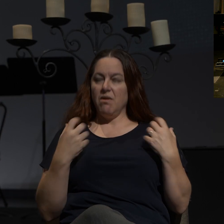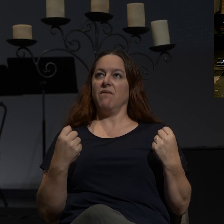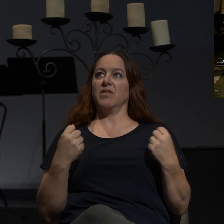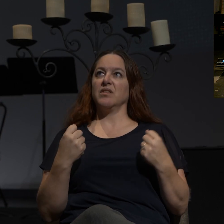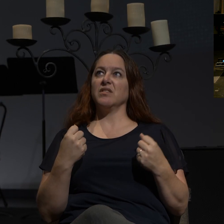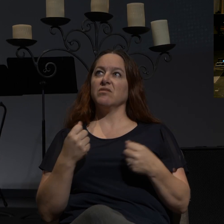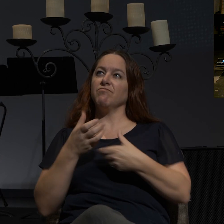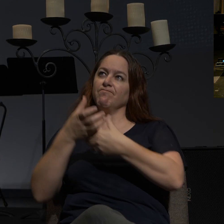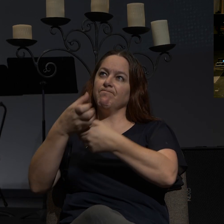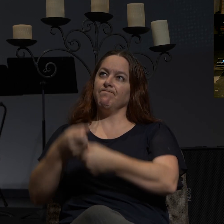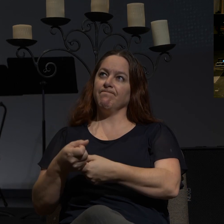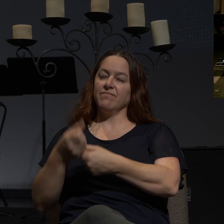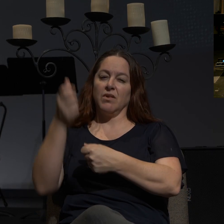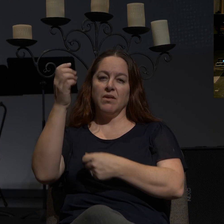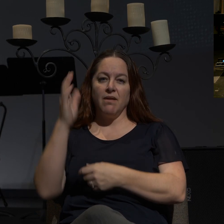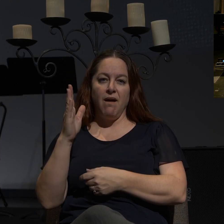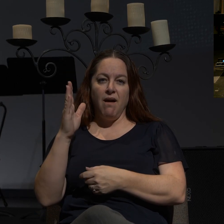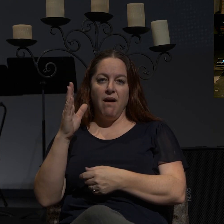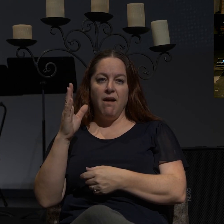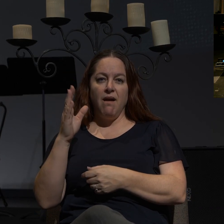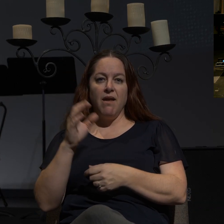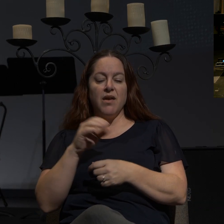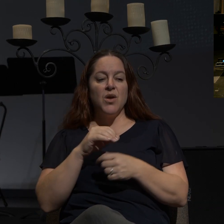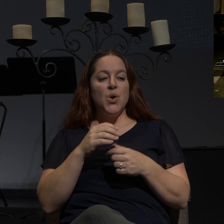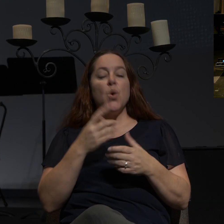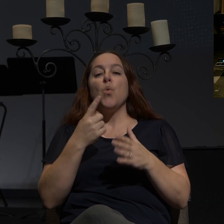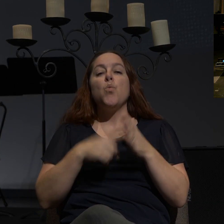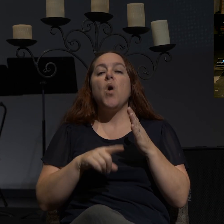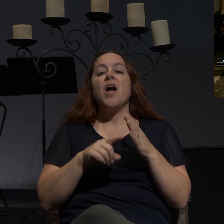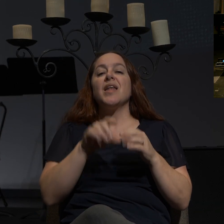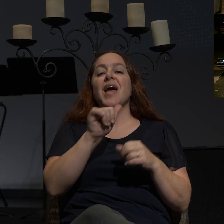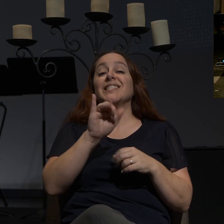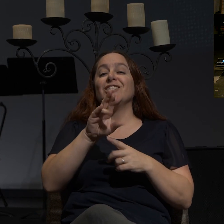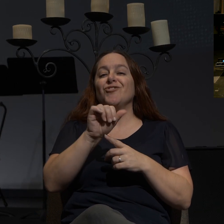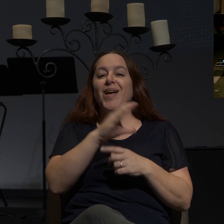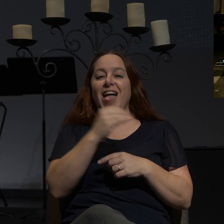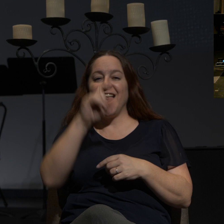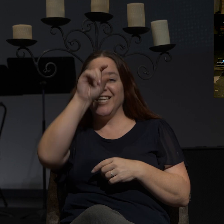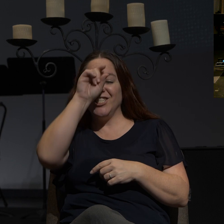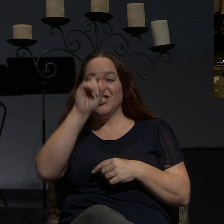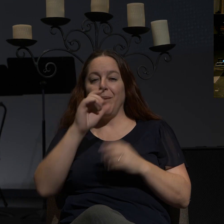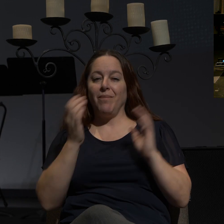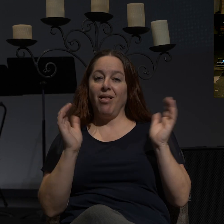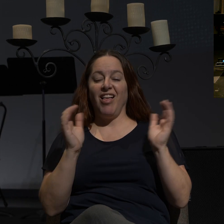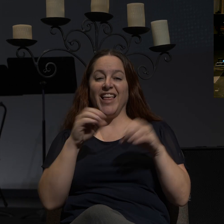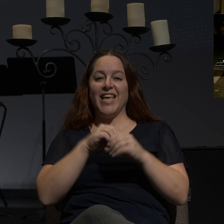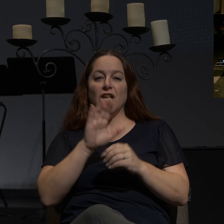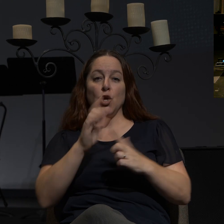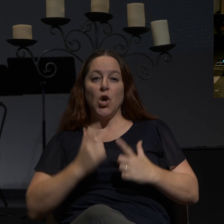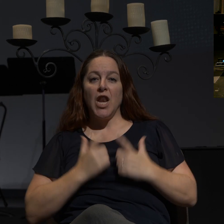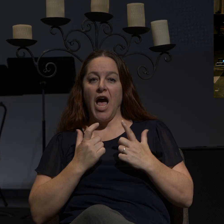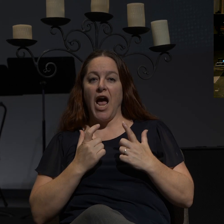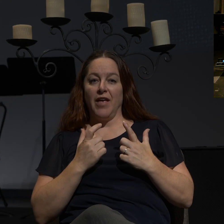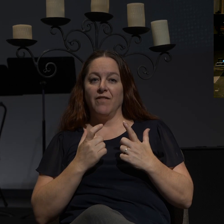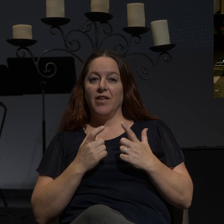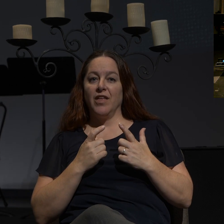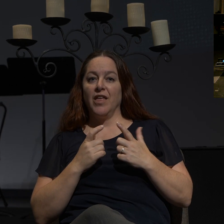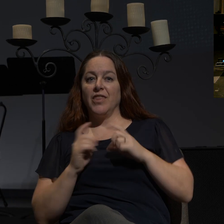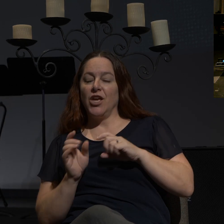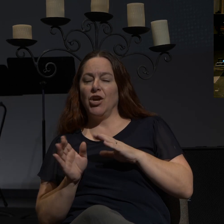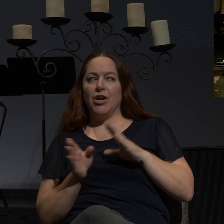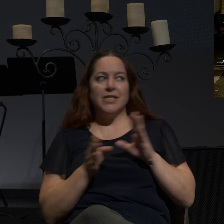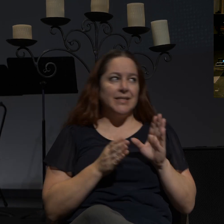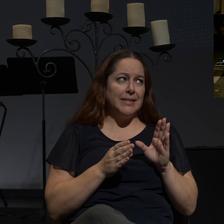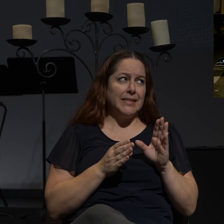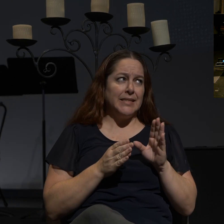God. What are the Assyrias and the Egypts in your life that perhaps you're giving some of your allegiance to